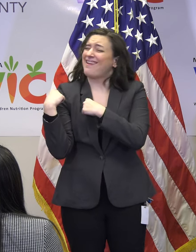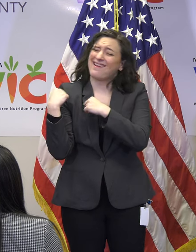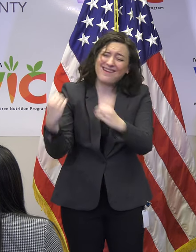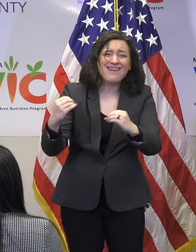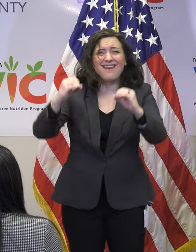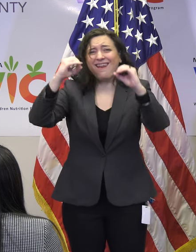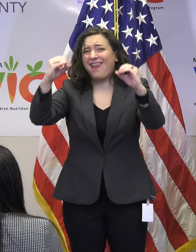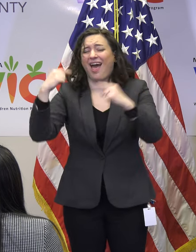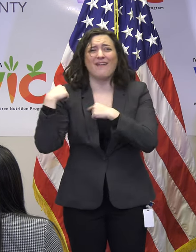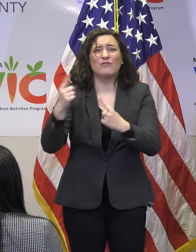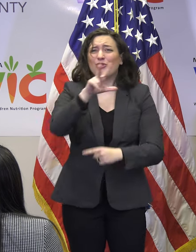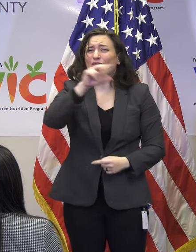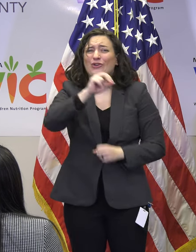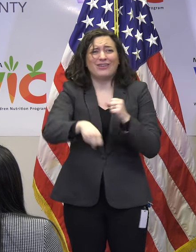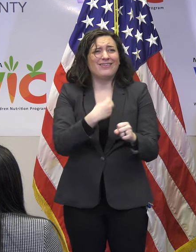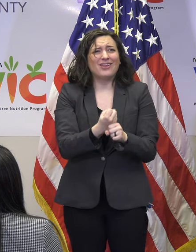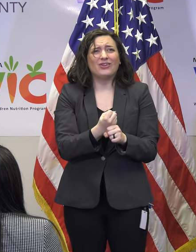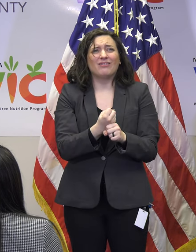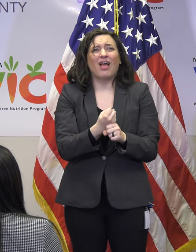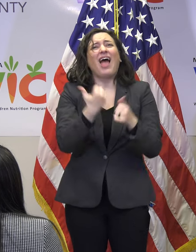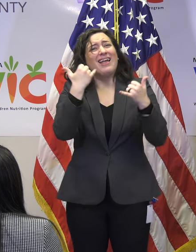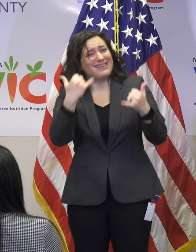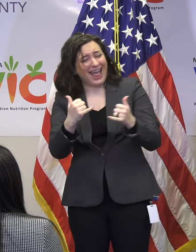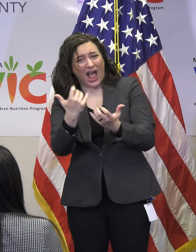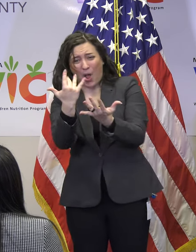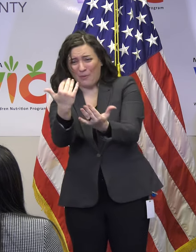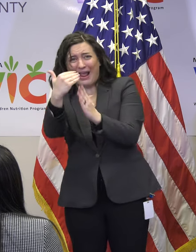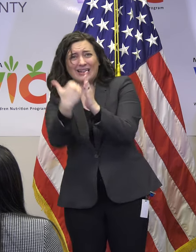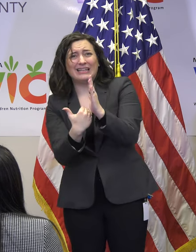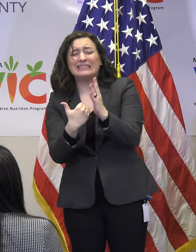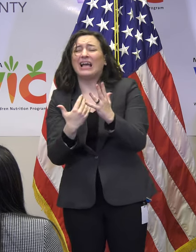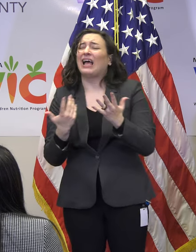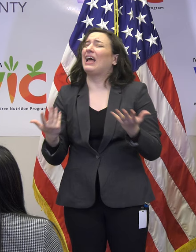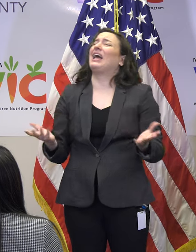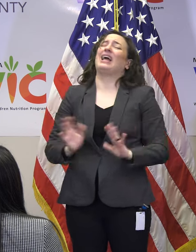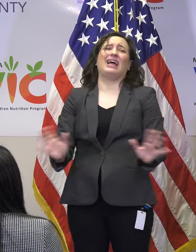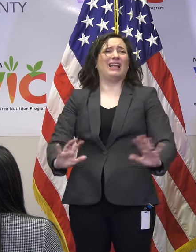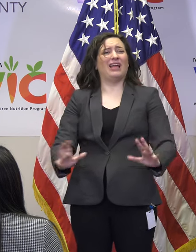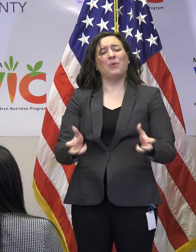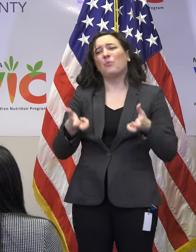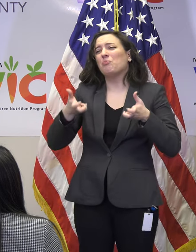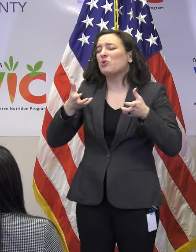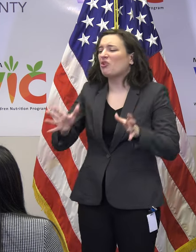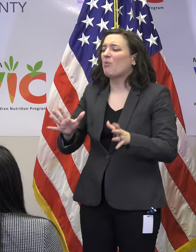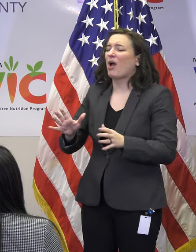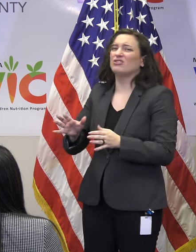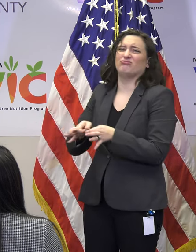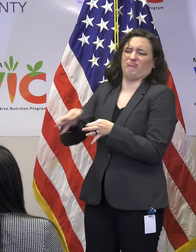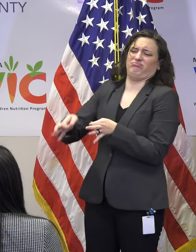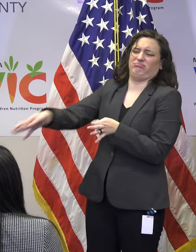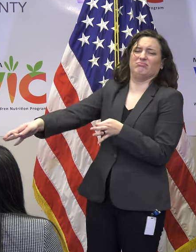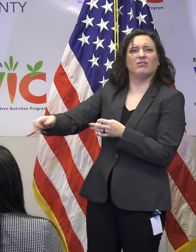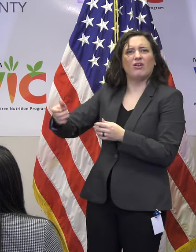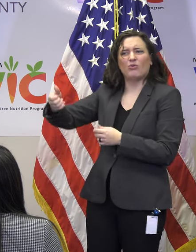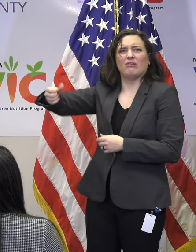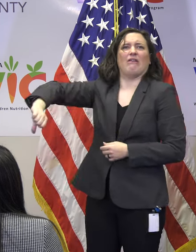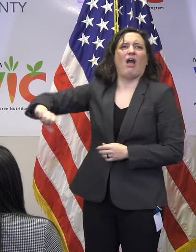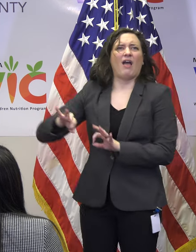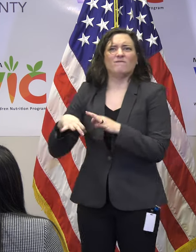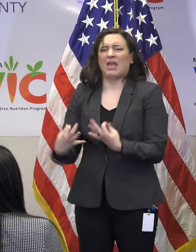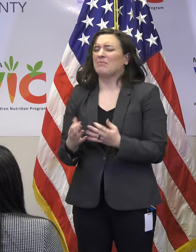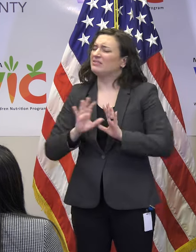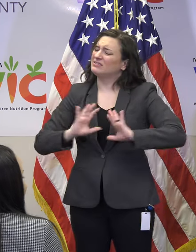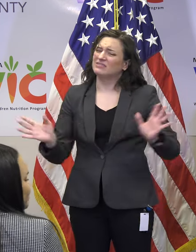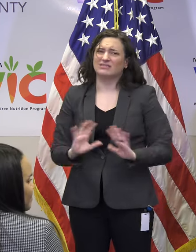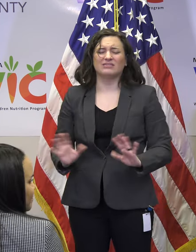don't want to be in a position where we cannot serve families who deserve the benefits that the WIC program provides. So